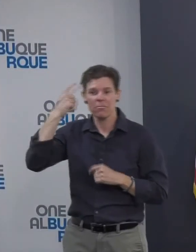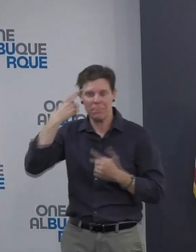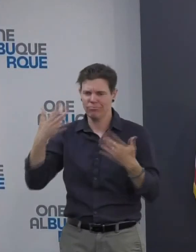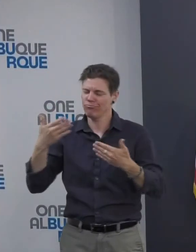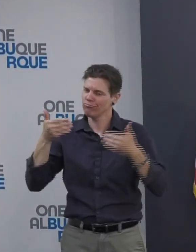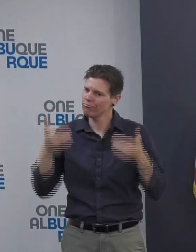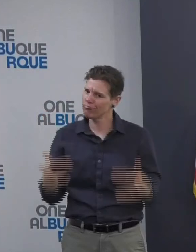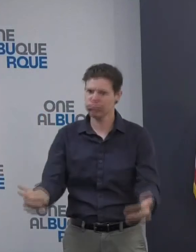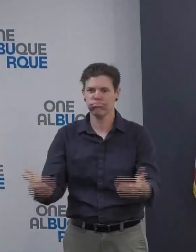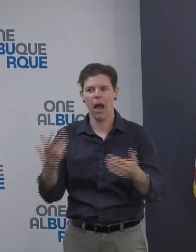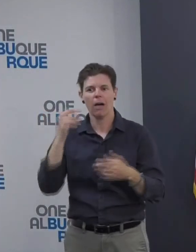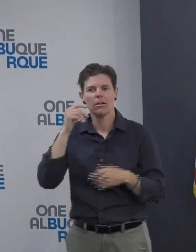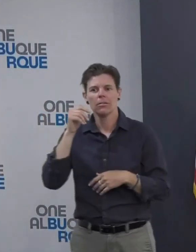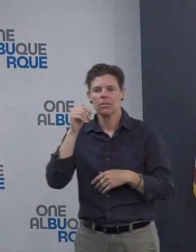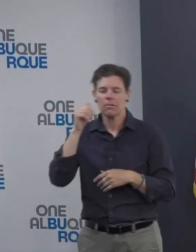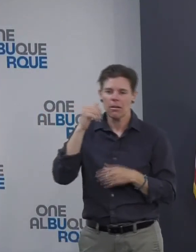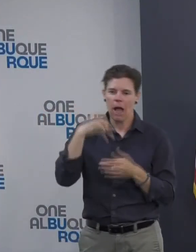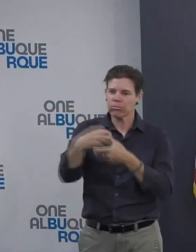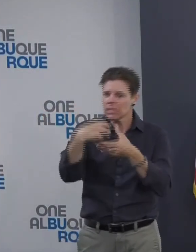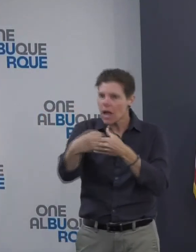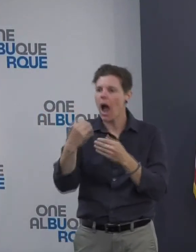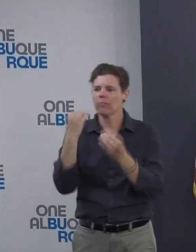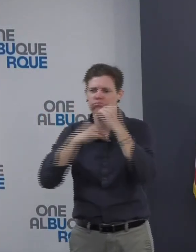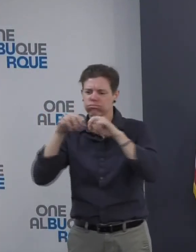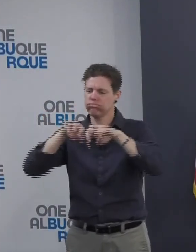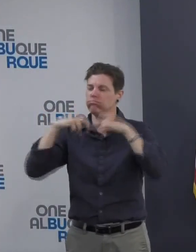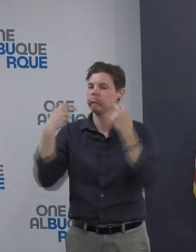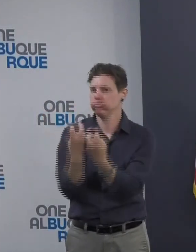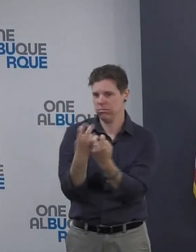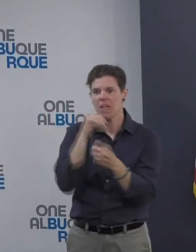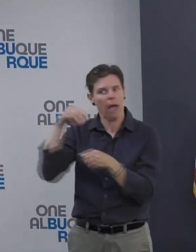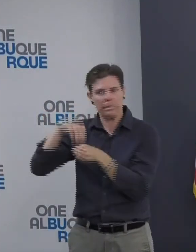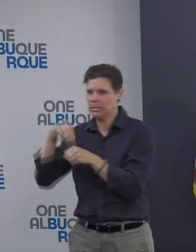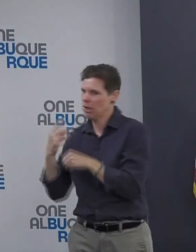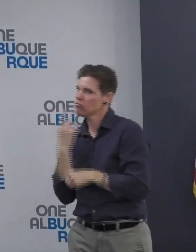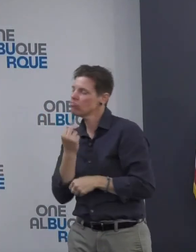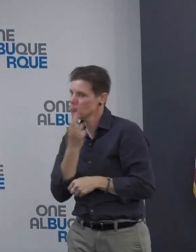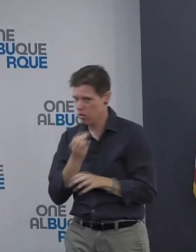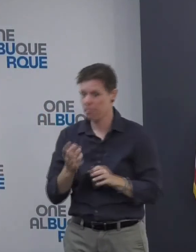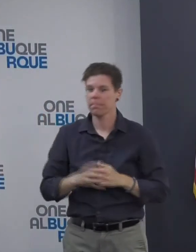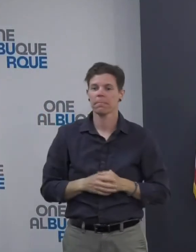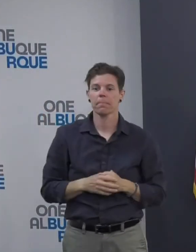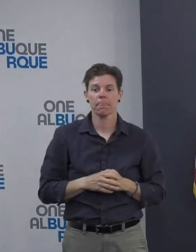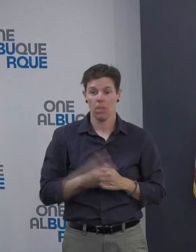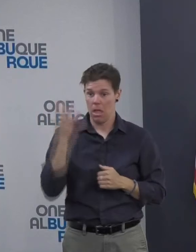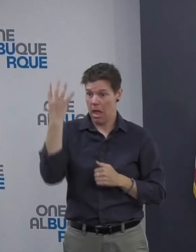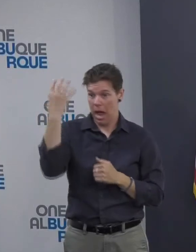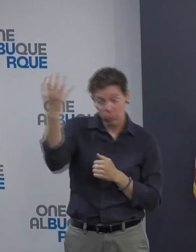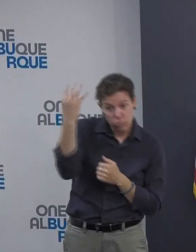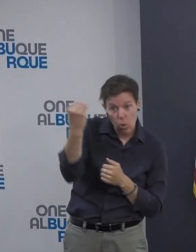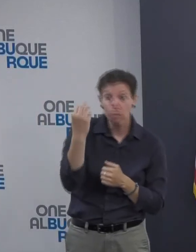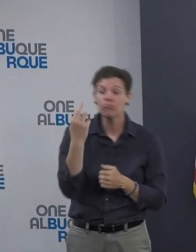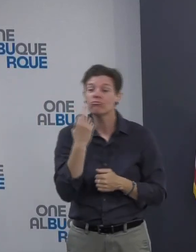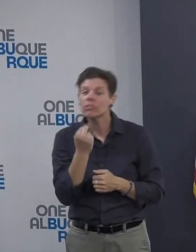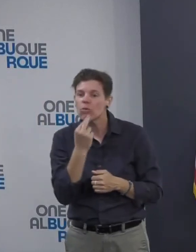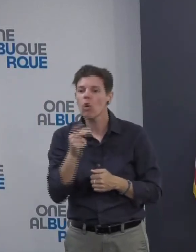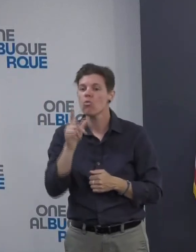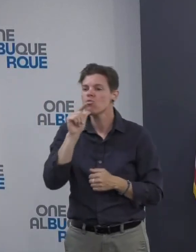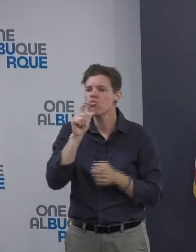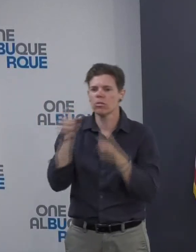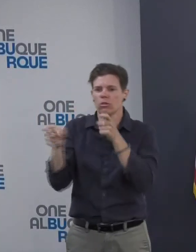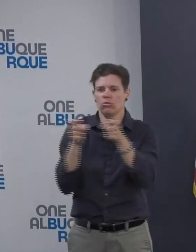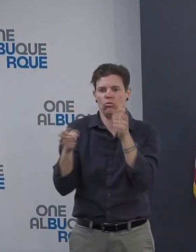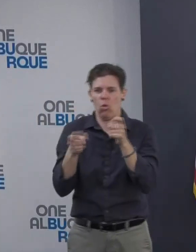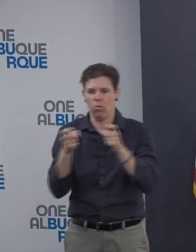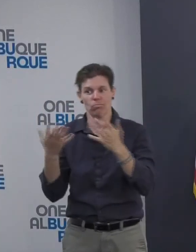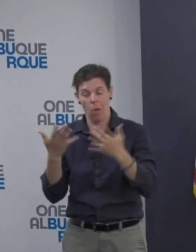with this. As a reminder, outdoor dining is actually heavily regulated by the city. So in the city of Albuquerque, this is something that we want to share